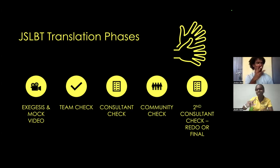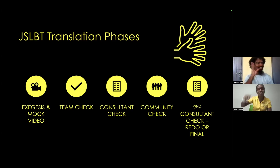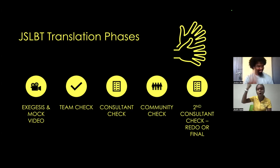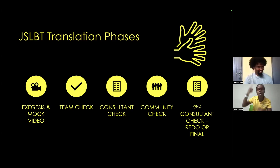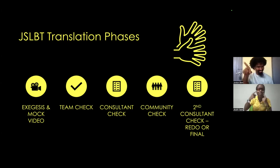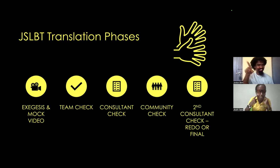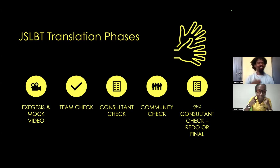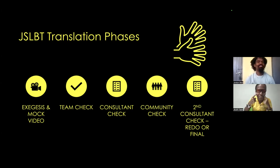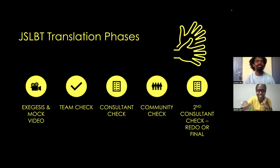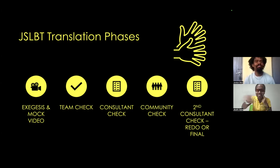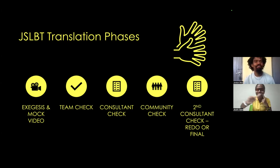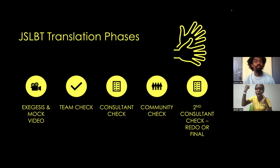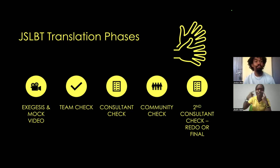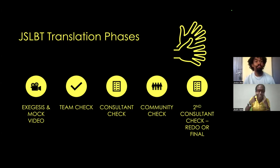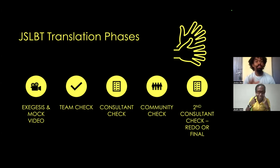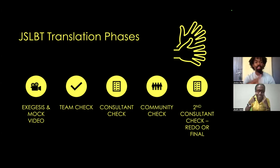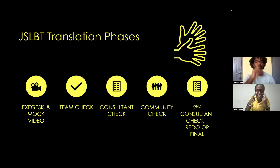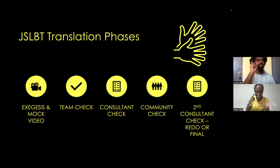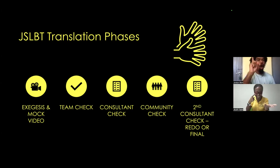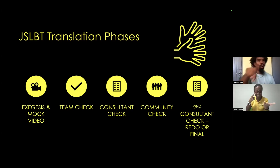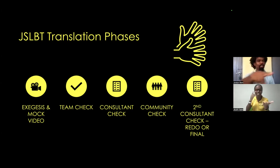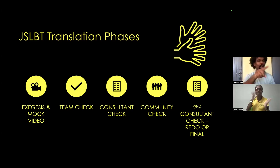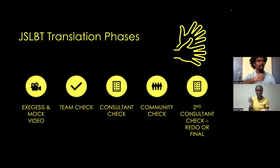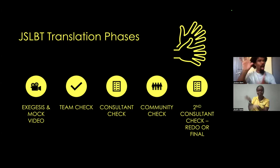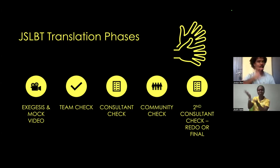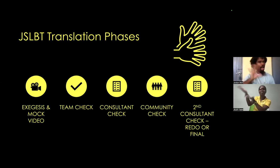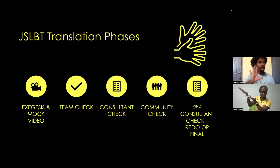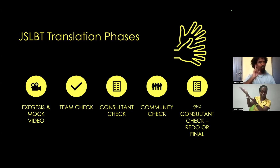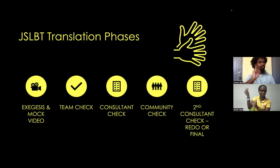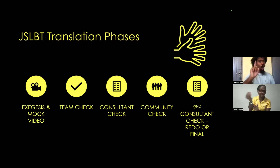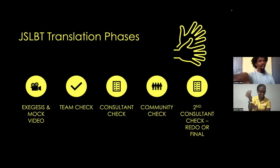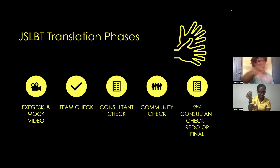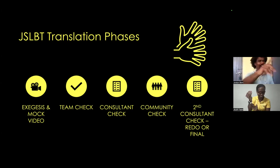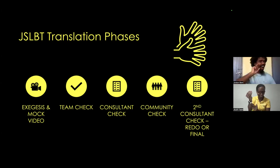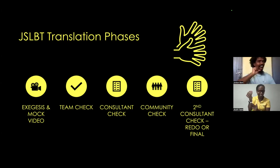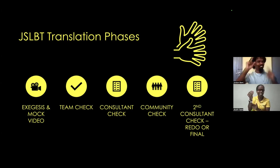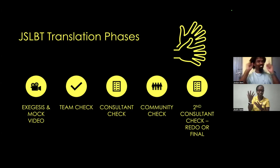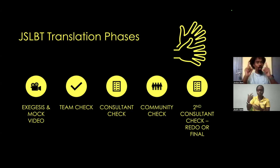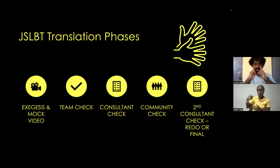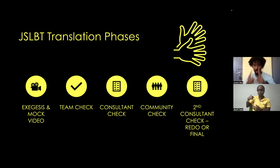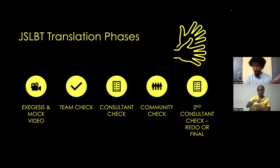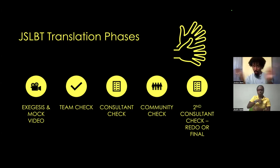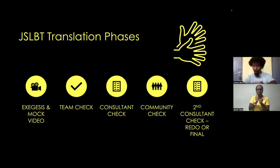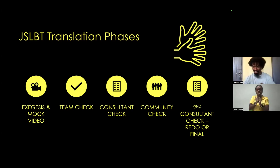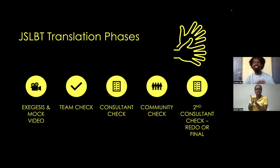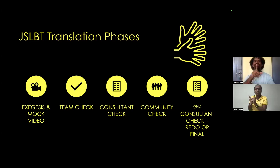means you are the first ones to witness it today. Genesis 1, but it will be uploaded on